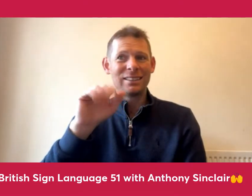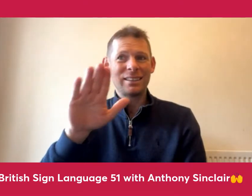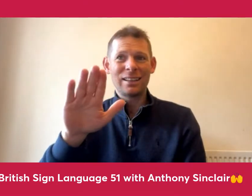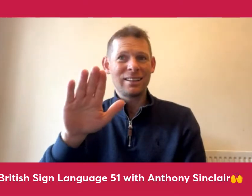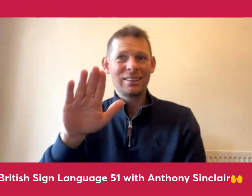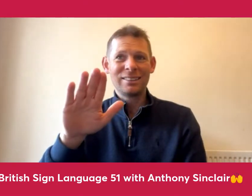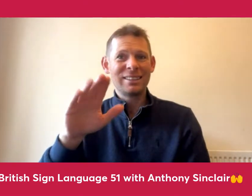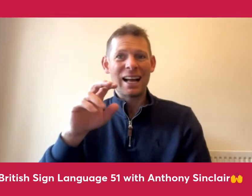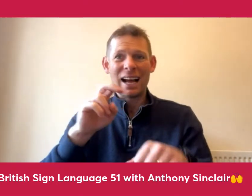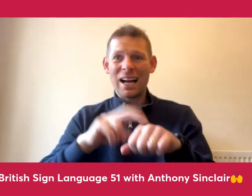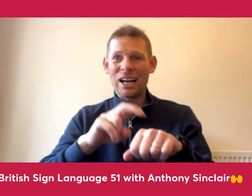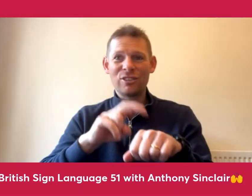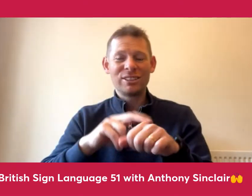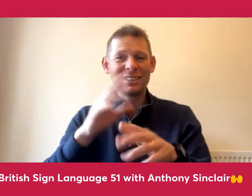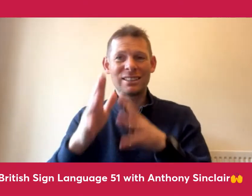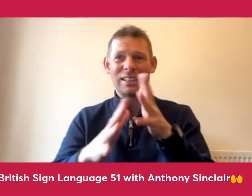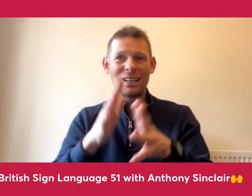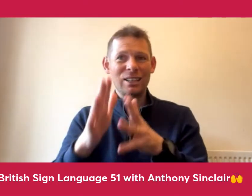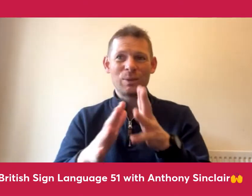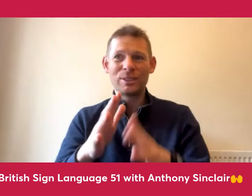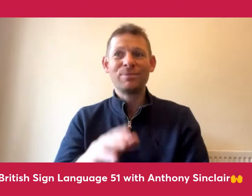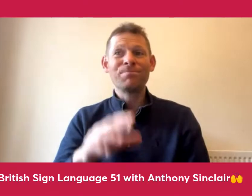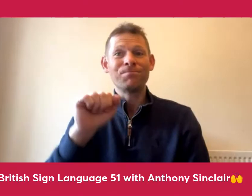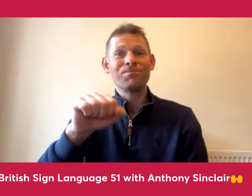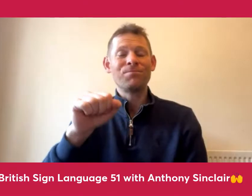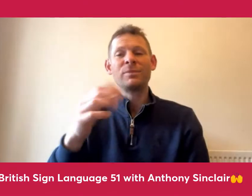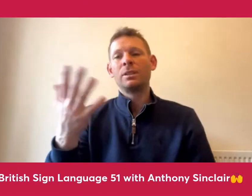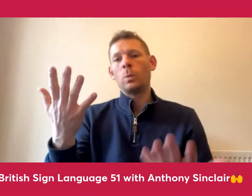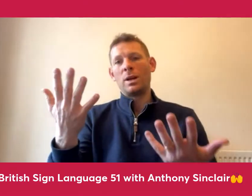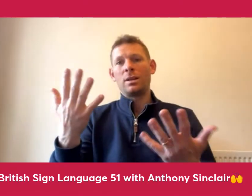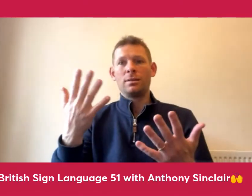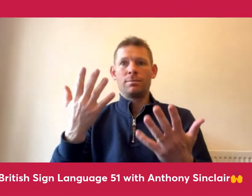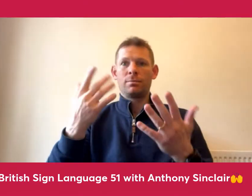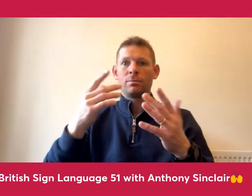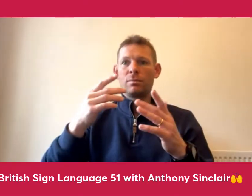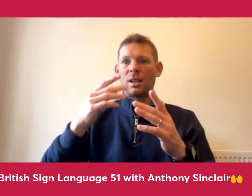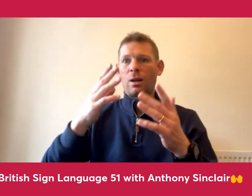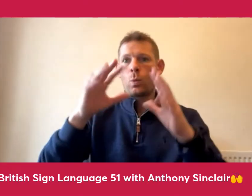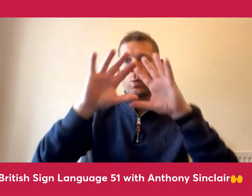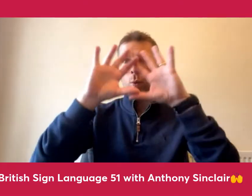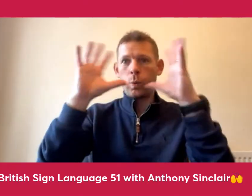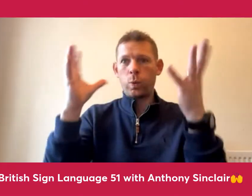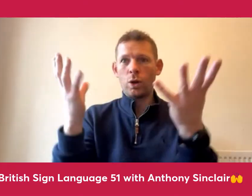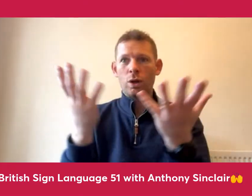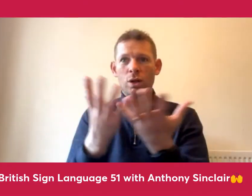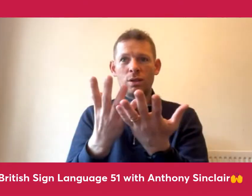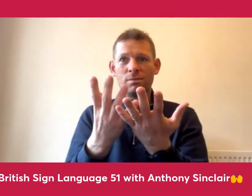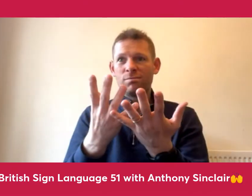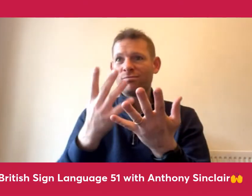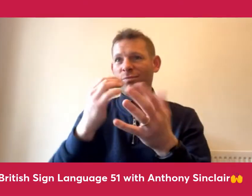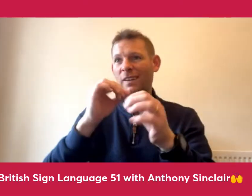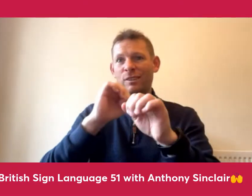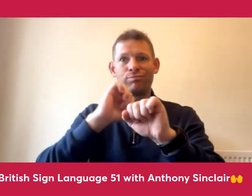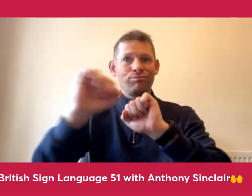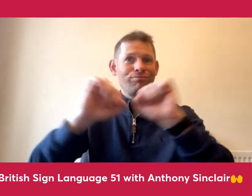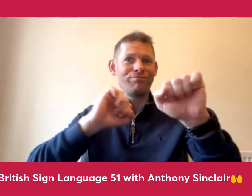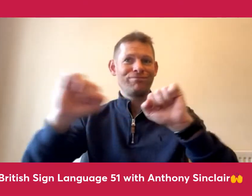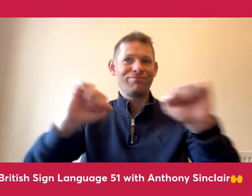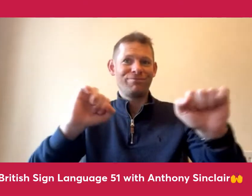And you've never heard of Irish Sign Language? Well, obviously, all over the